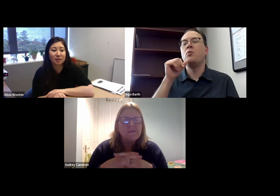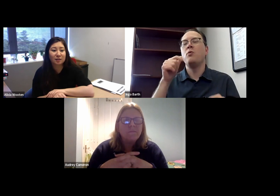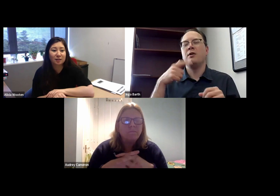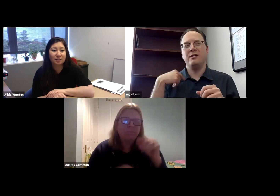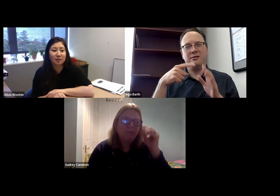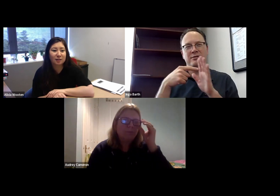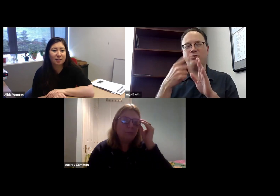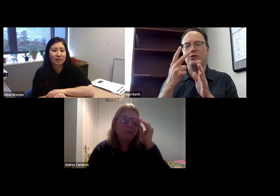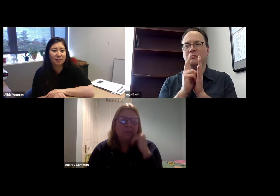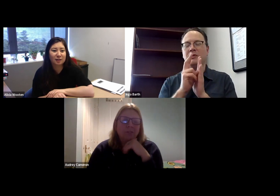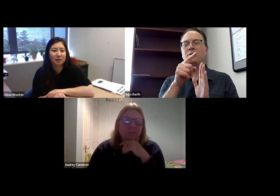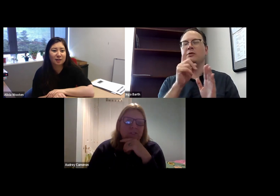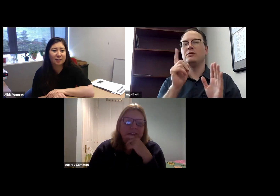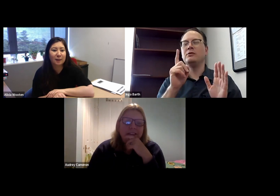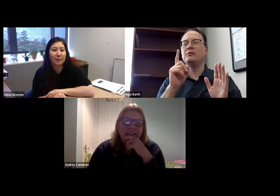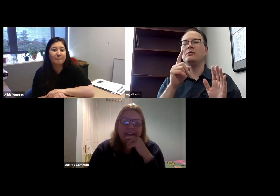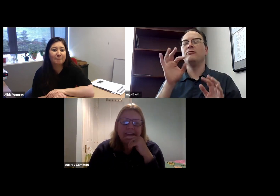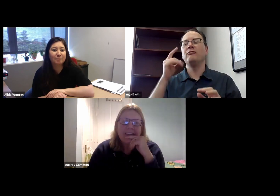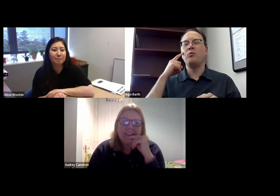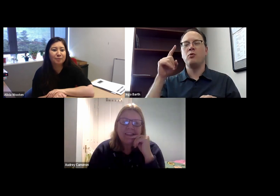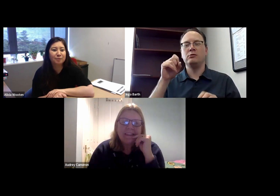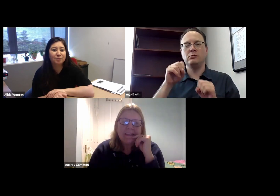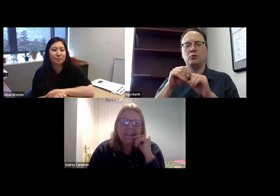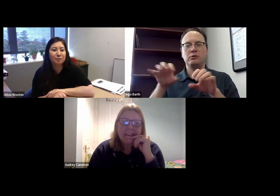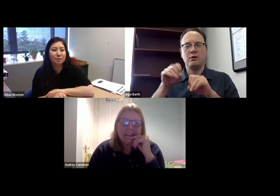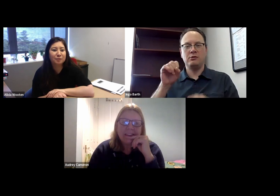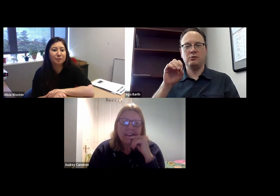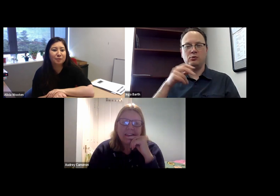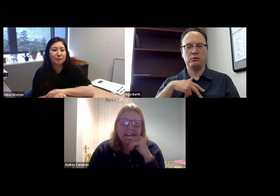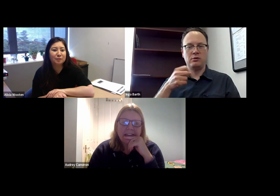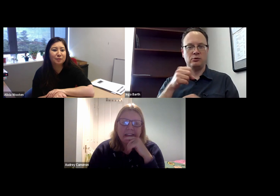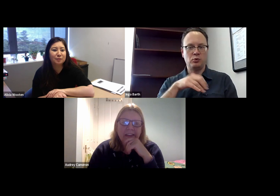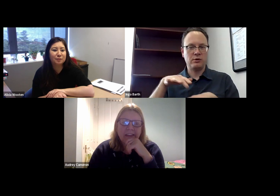Have you done any video publishing of those?